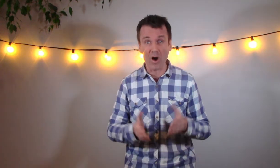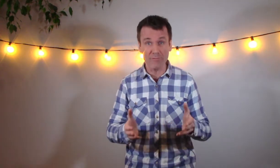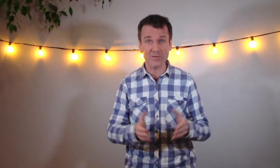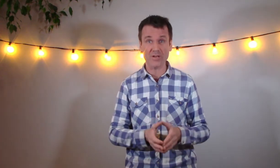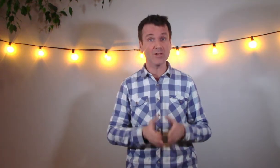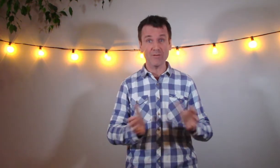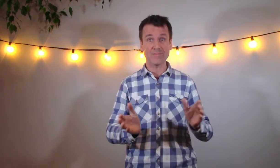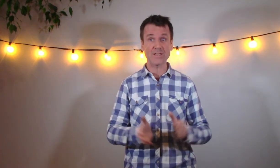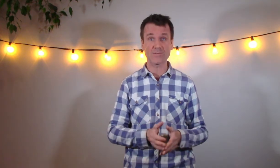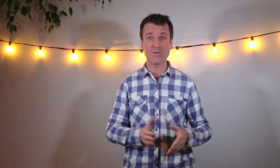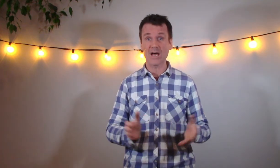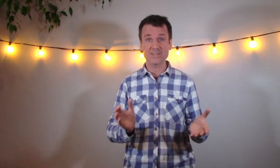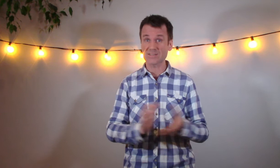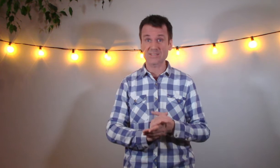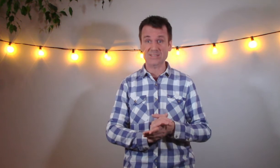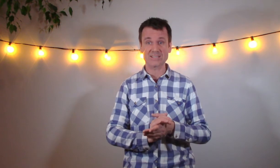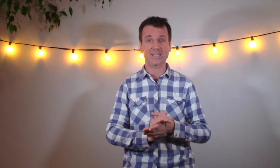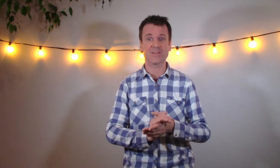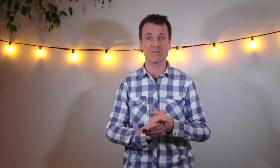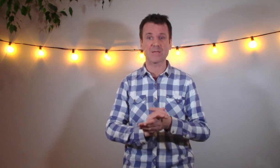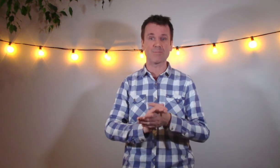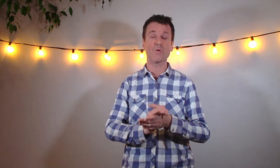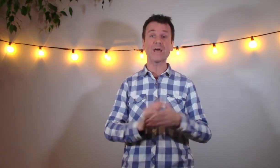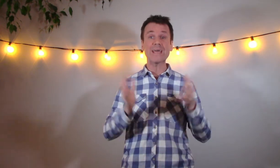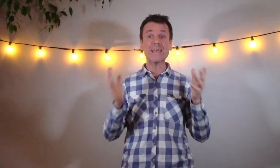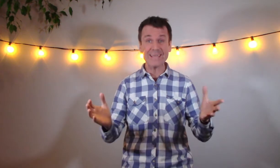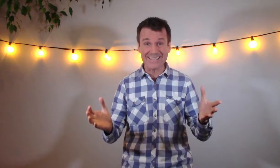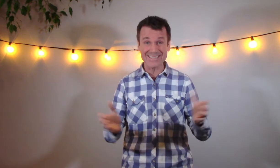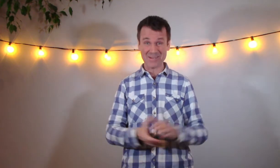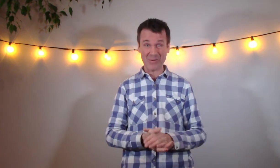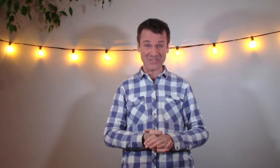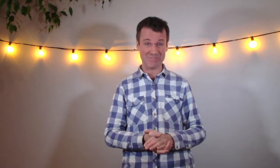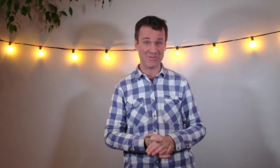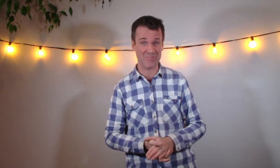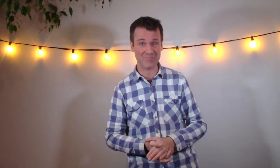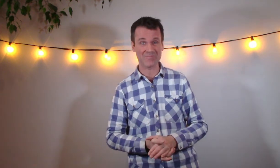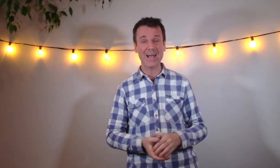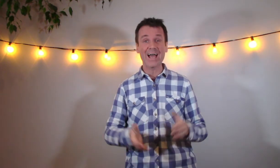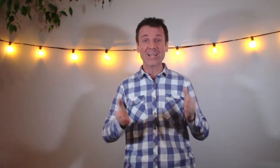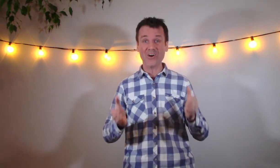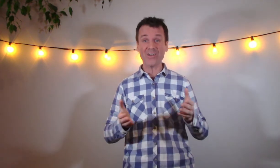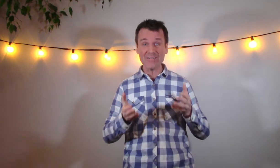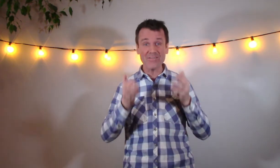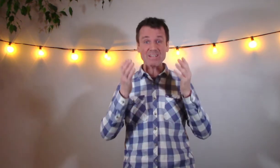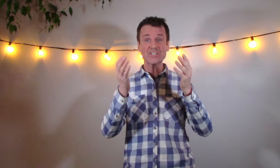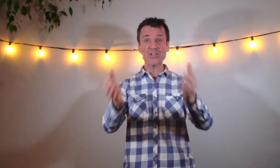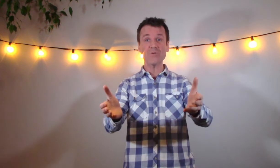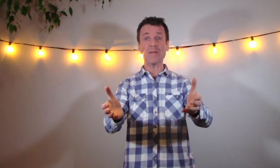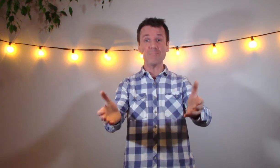often not faithful and doesn't stick together with people is possible. God invites you and me